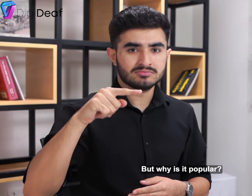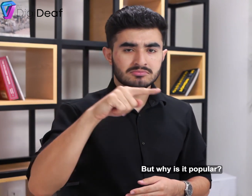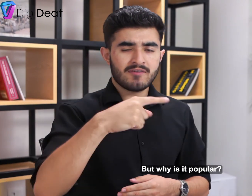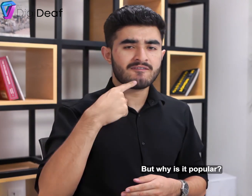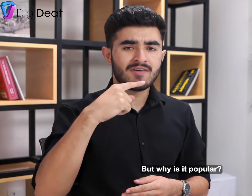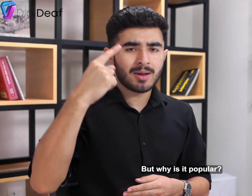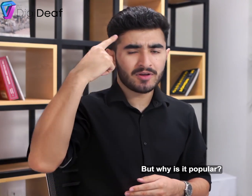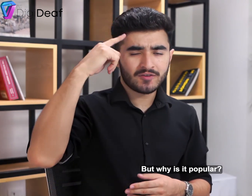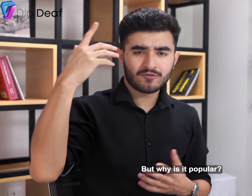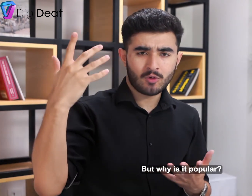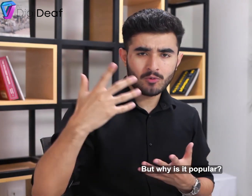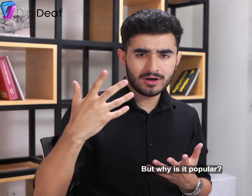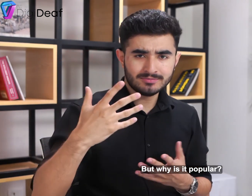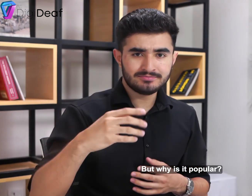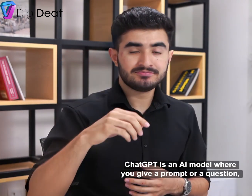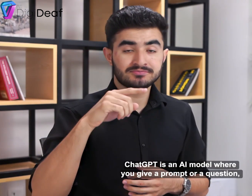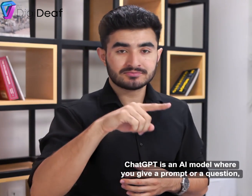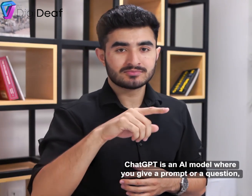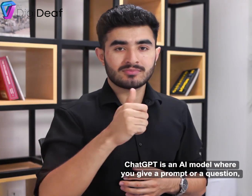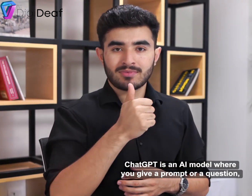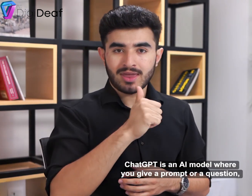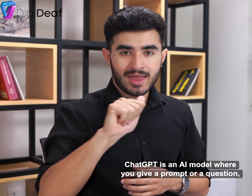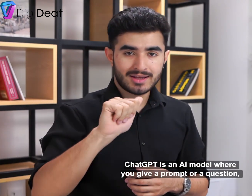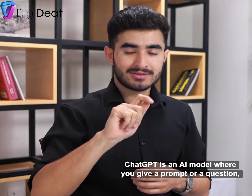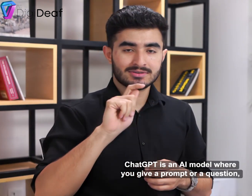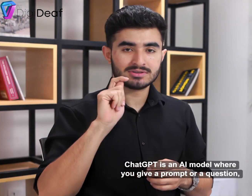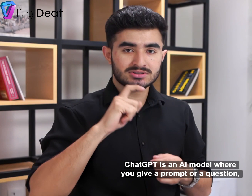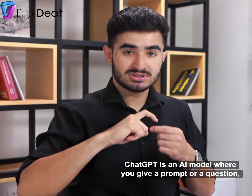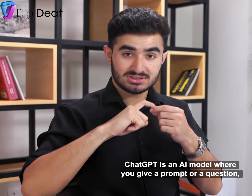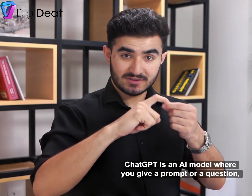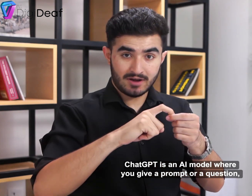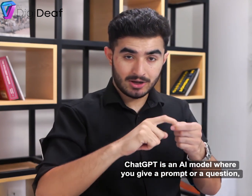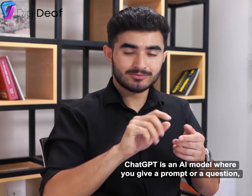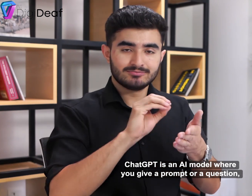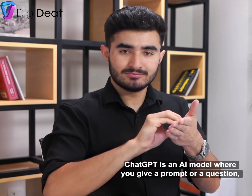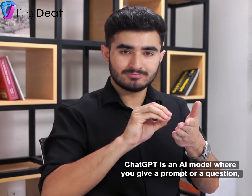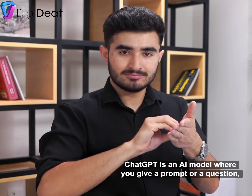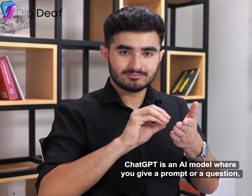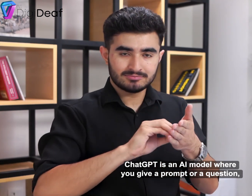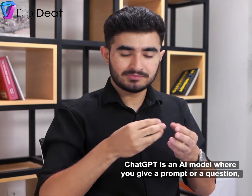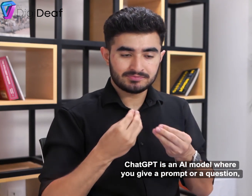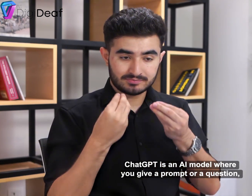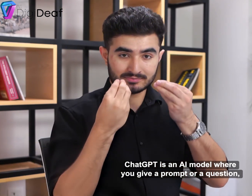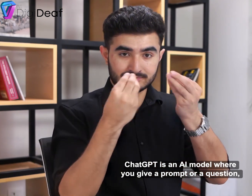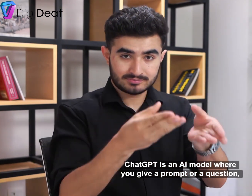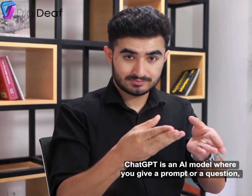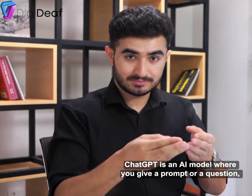But why is it popular? ChatGPT is an AI model where you give a prompt or a question,